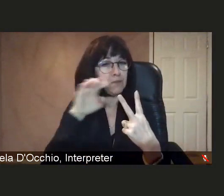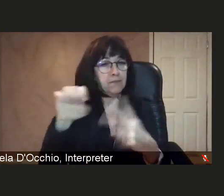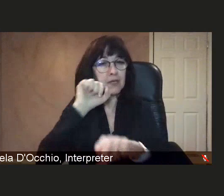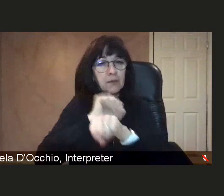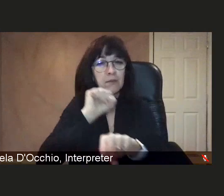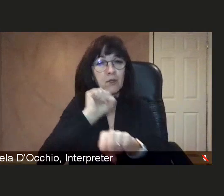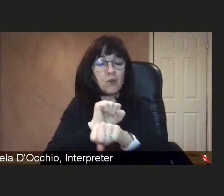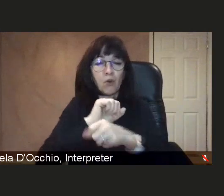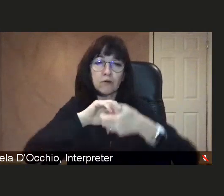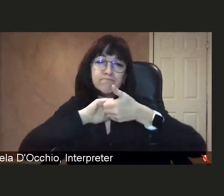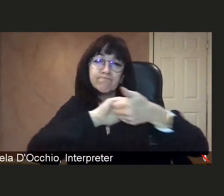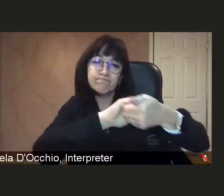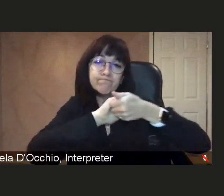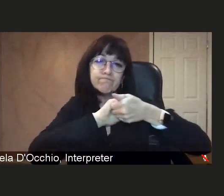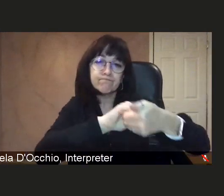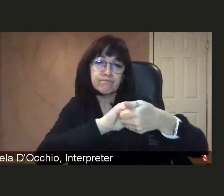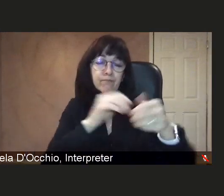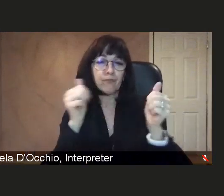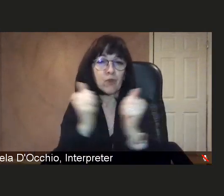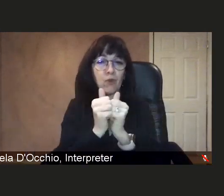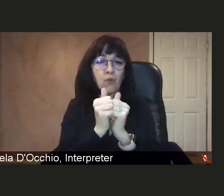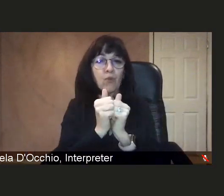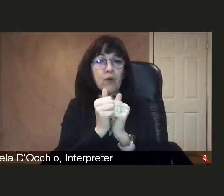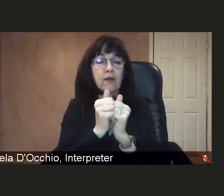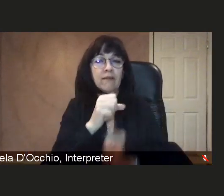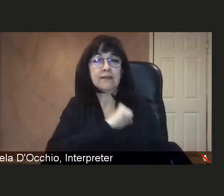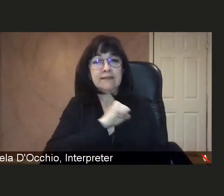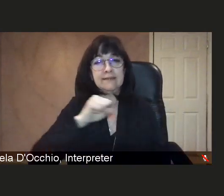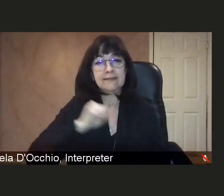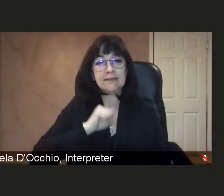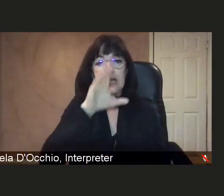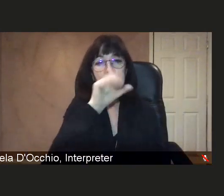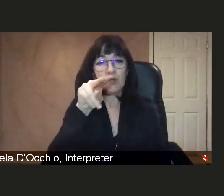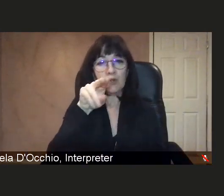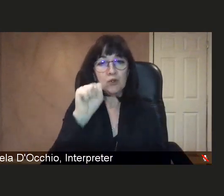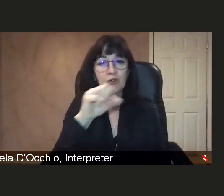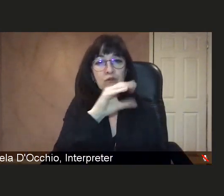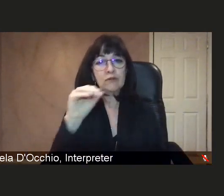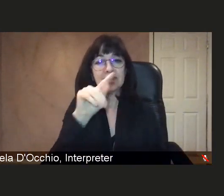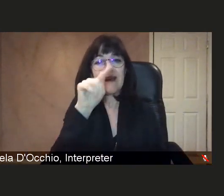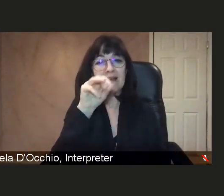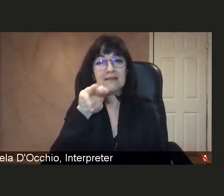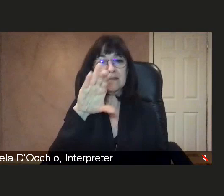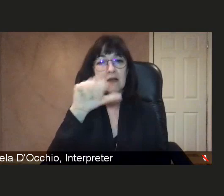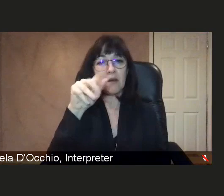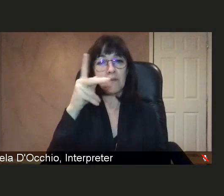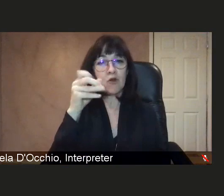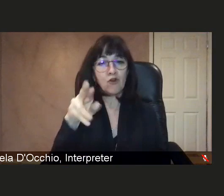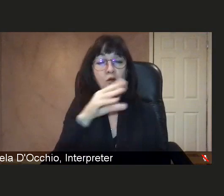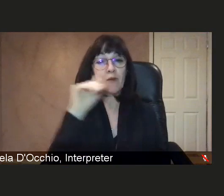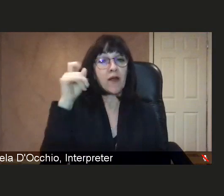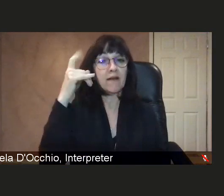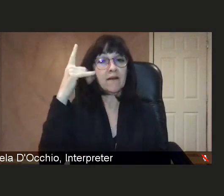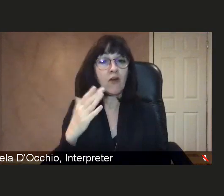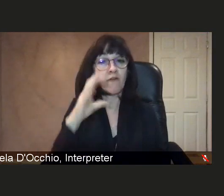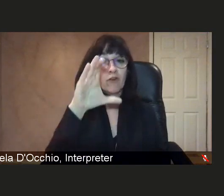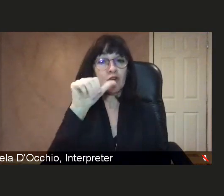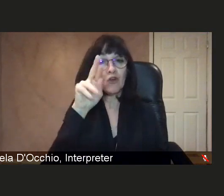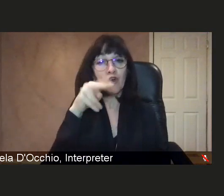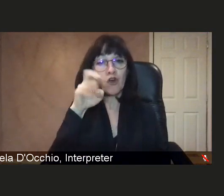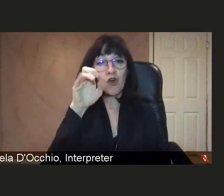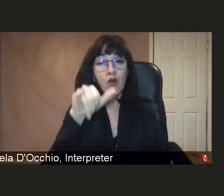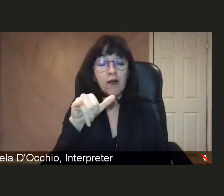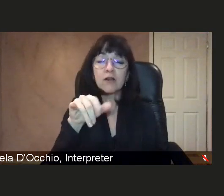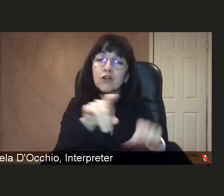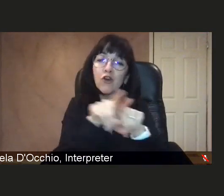officials, Senator Chris Coons and Tom Carper, as well as Governor John Carney, and of course our other